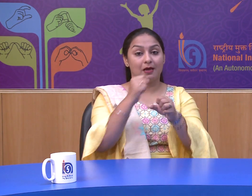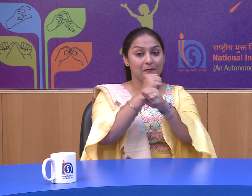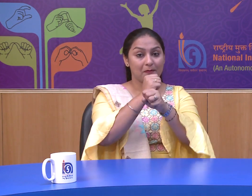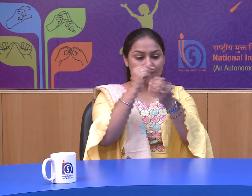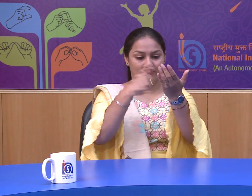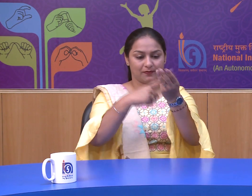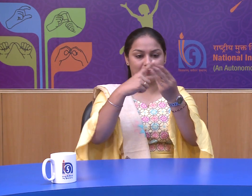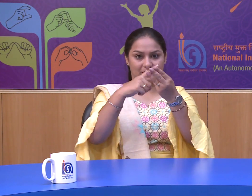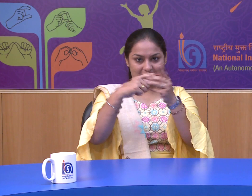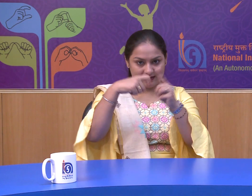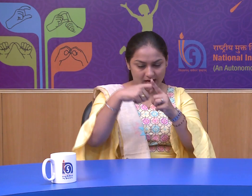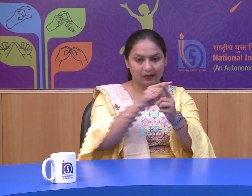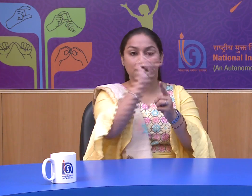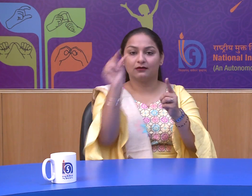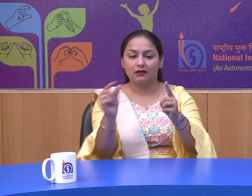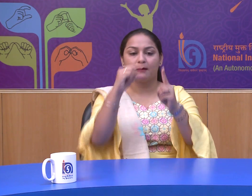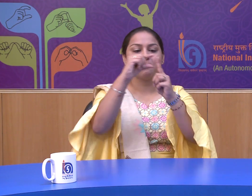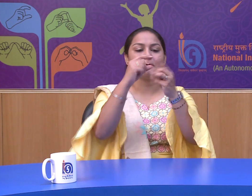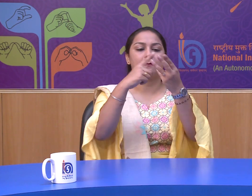Persians fought for the